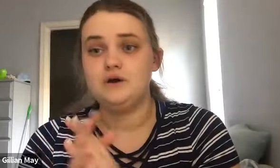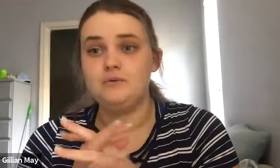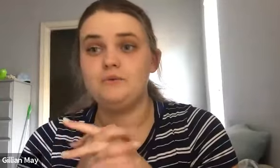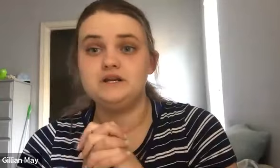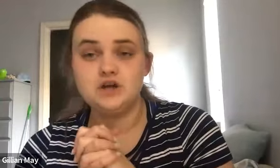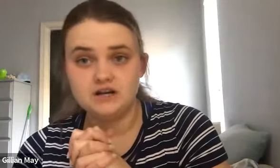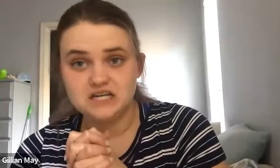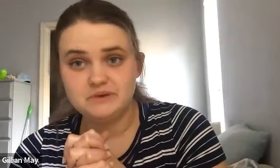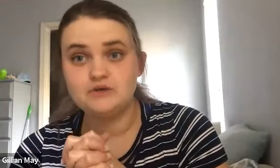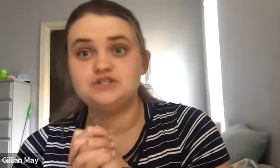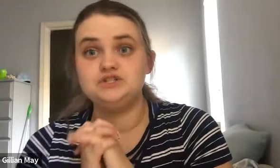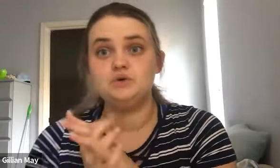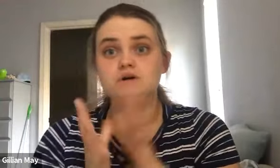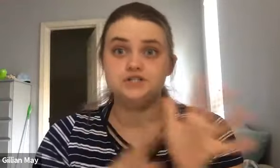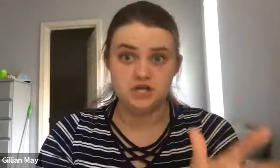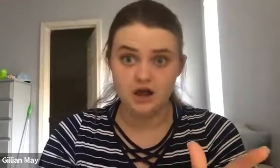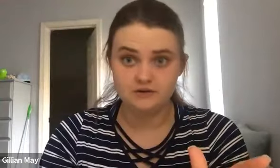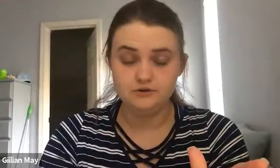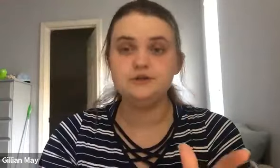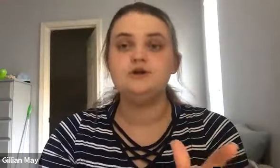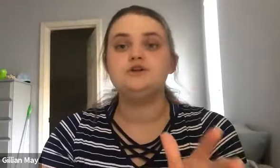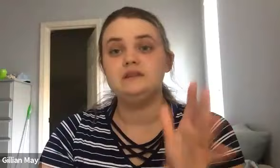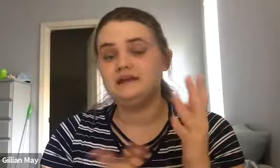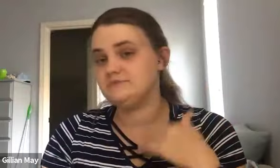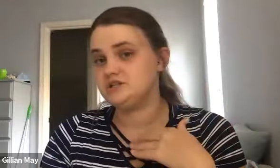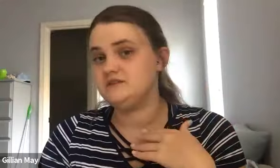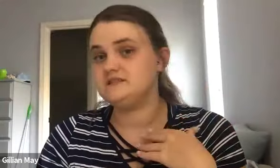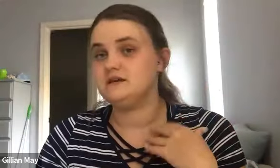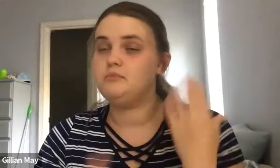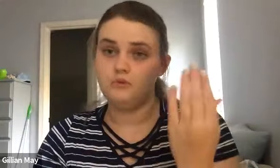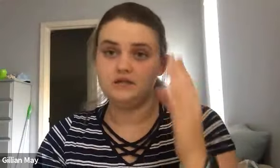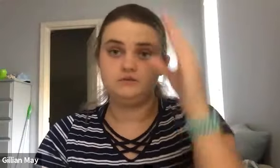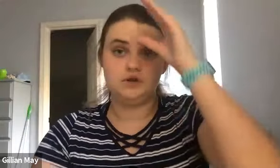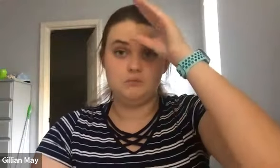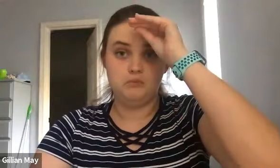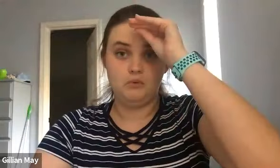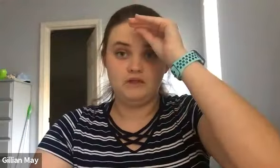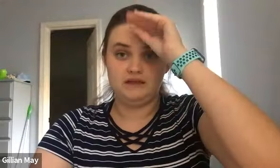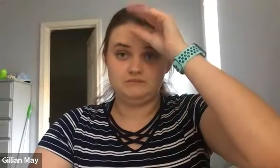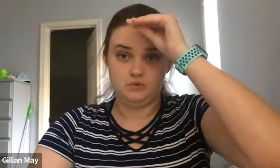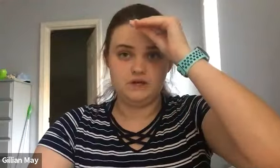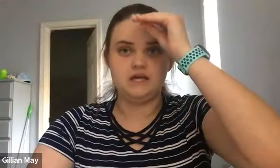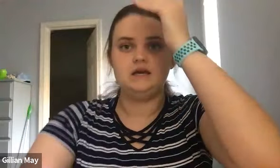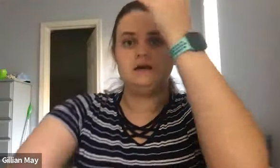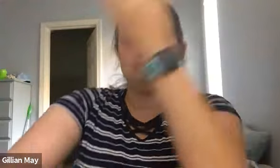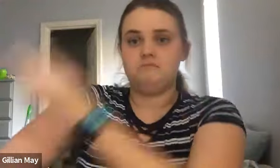So when you're talking about your child, like especially if it's a boy, you would go boy,